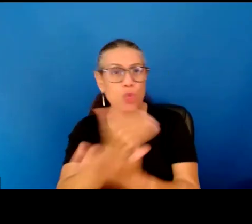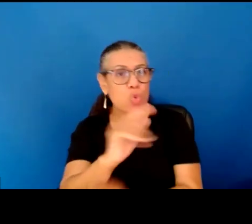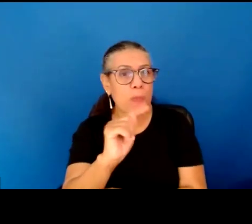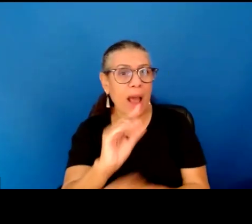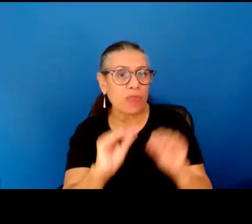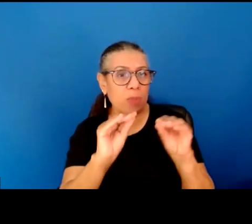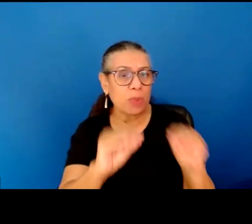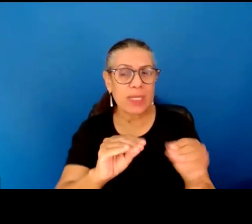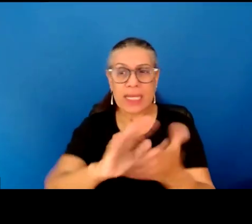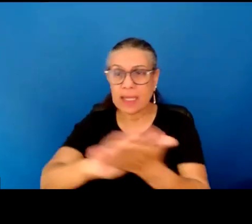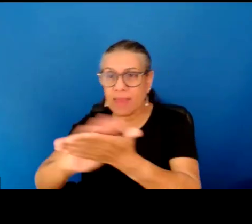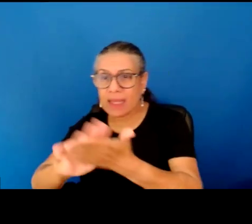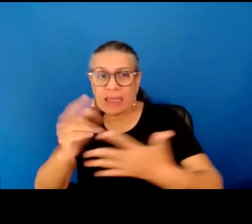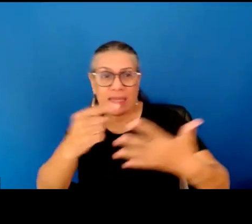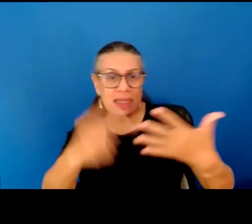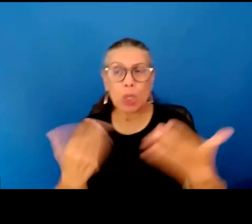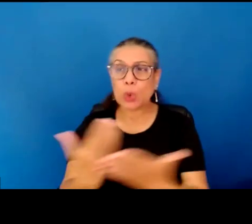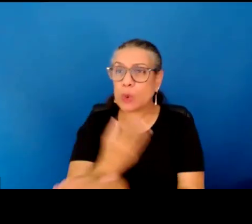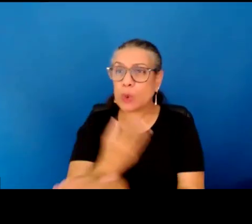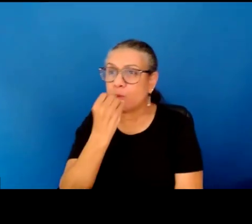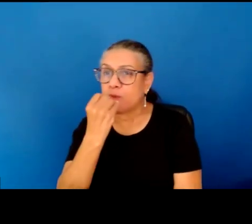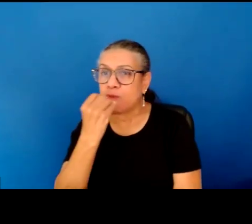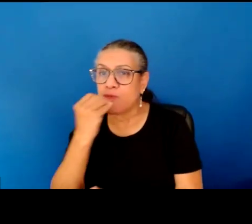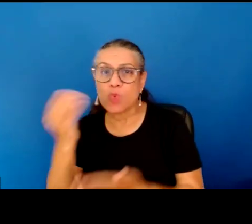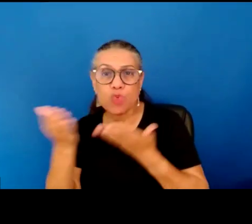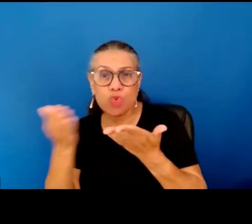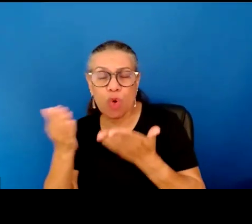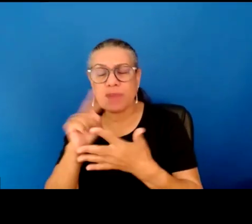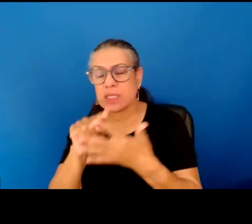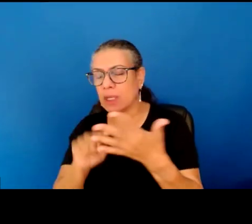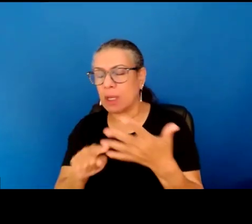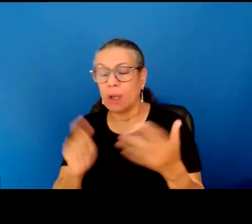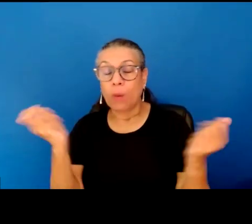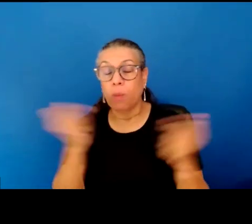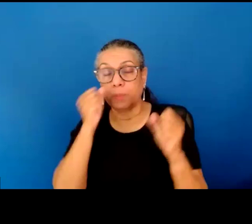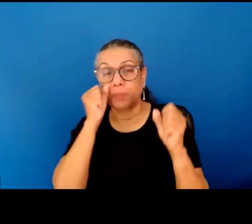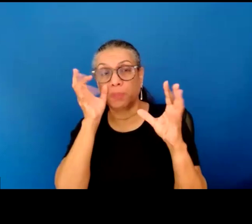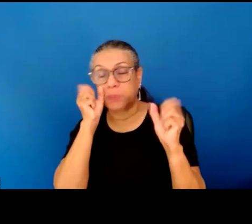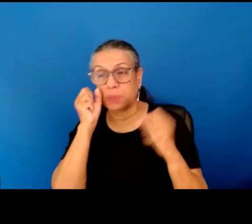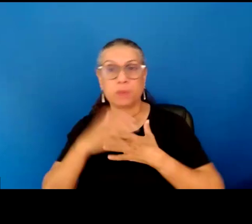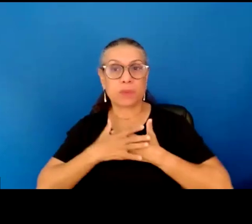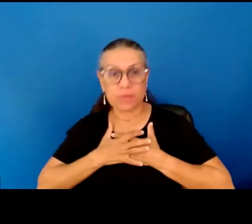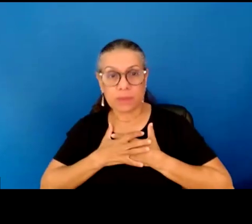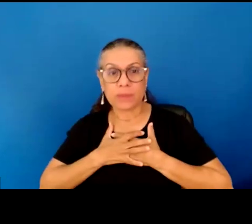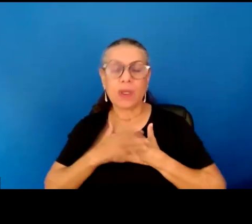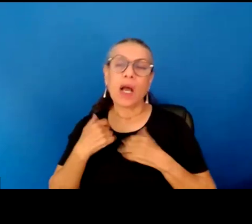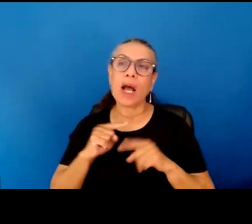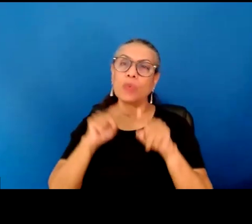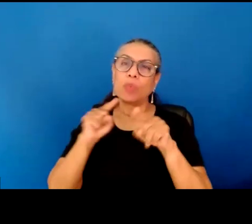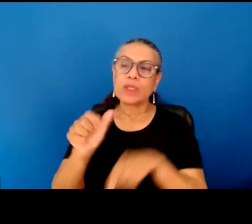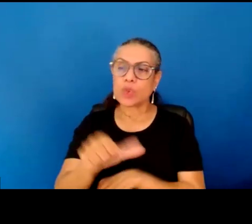in, and the cleaning that you mentioned, and the new food service operations that have picked up. I was very struck. I was at another